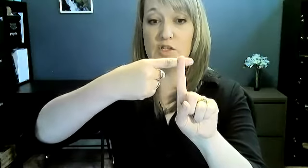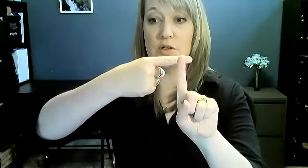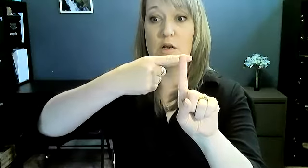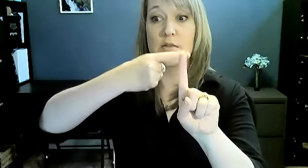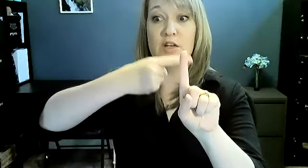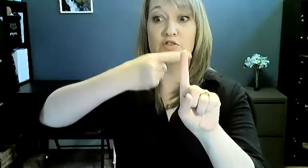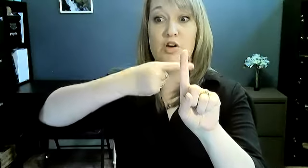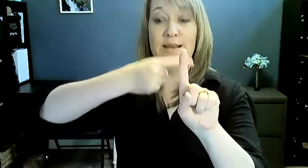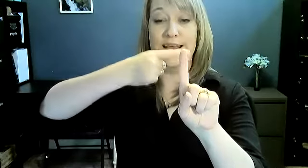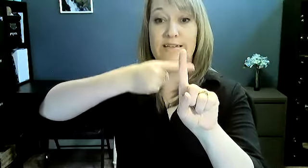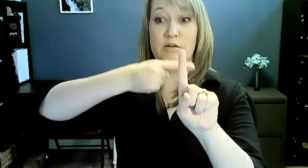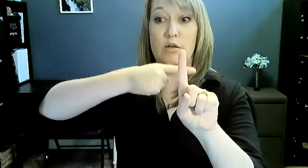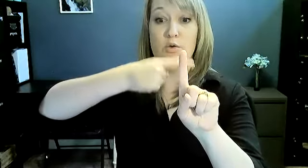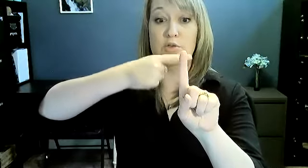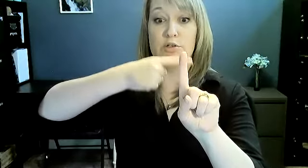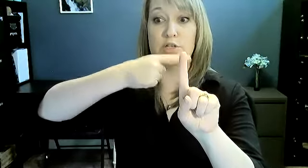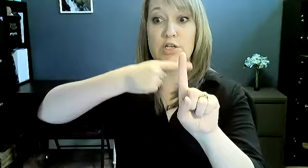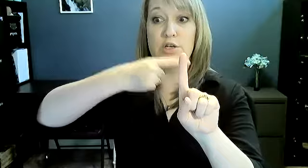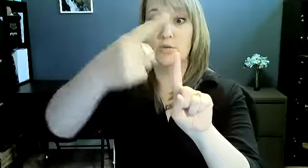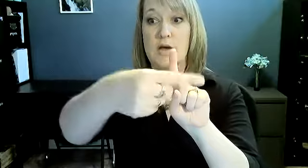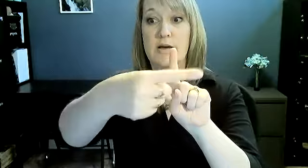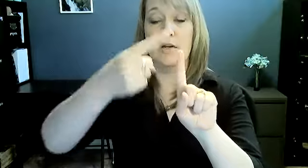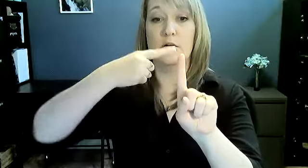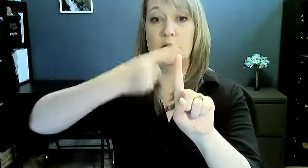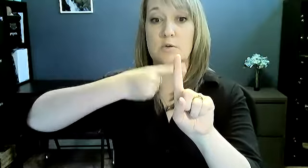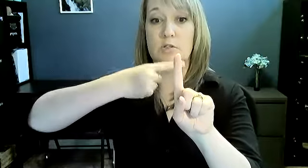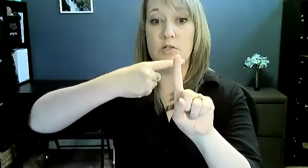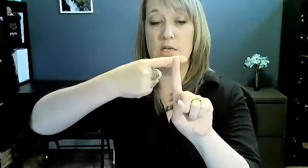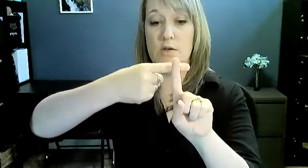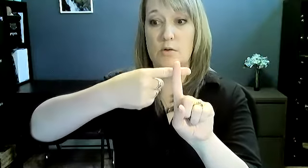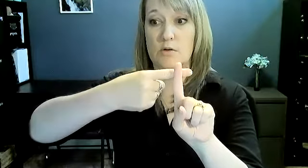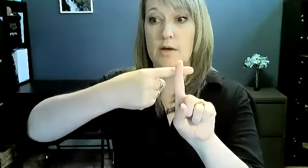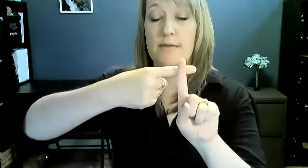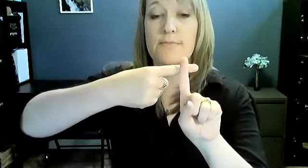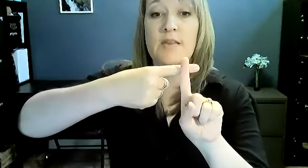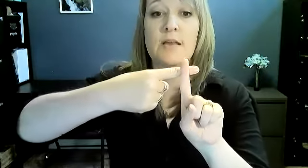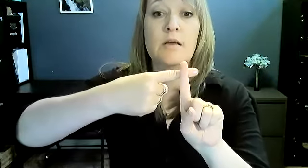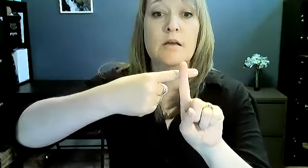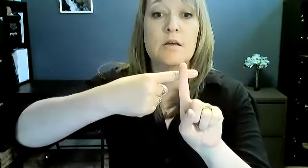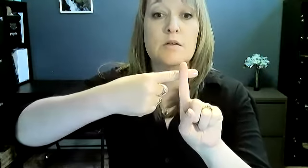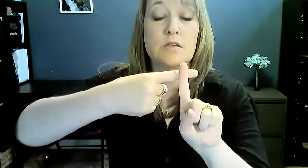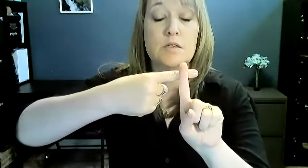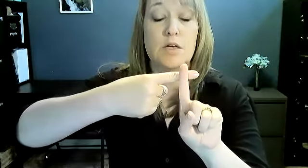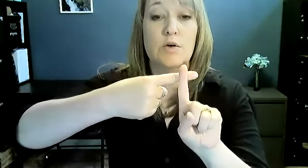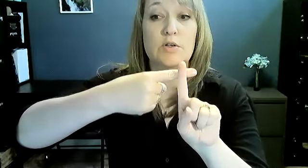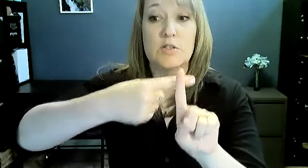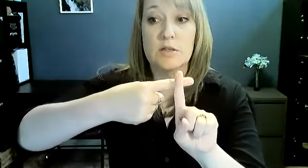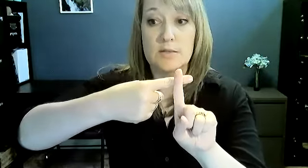sure that your dominant hand is closer to you, not out here, closer to you. Okay, so you start this